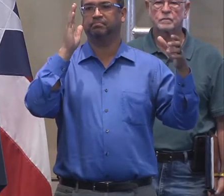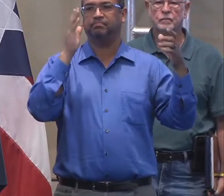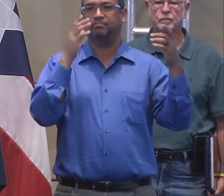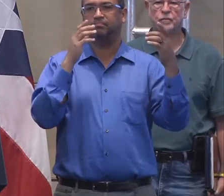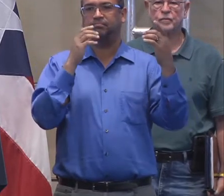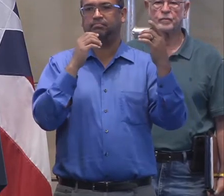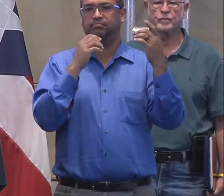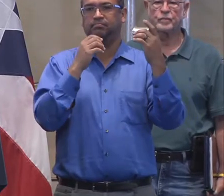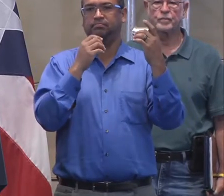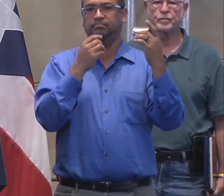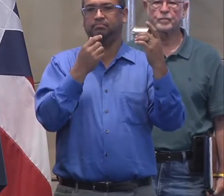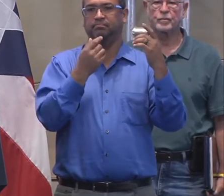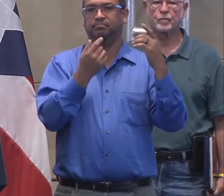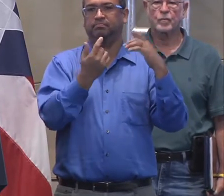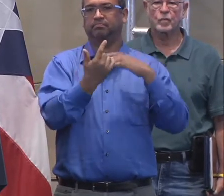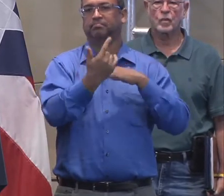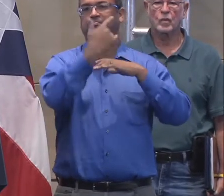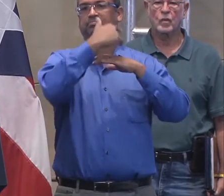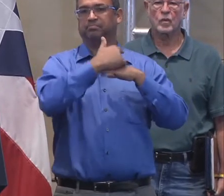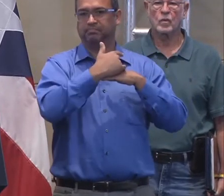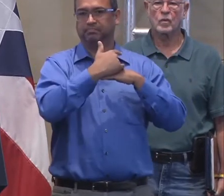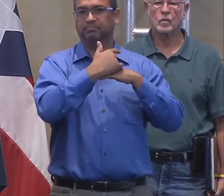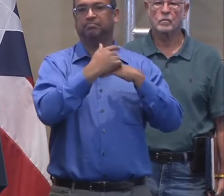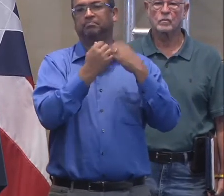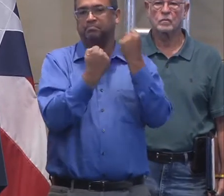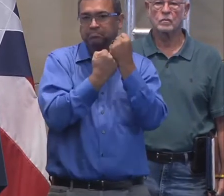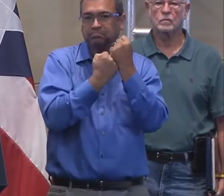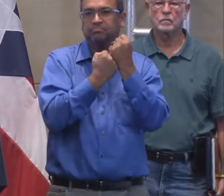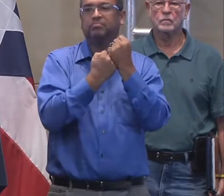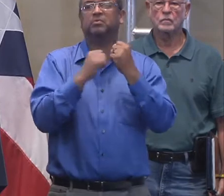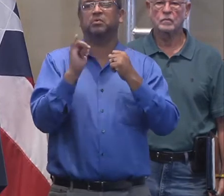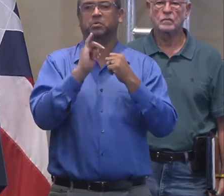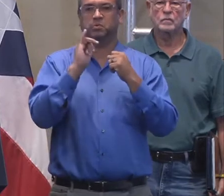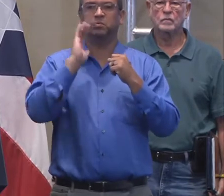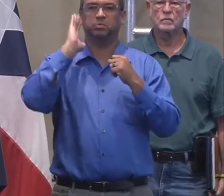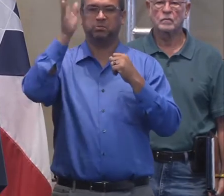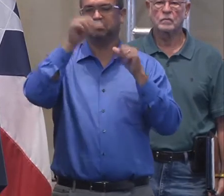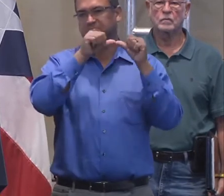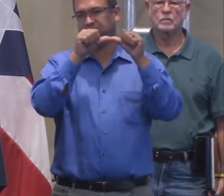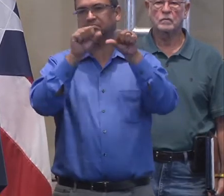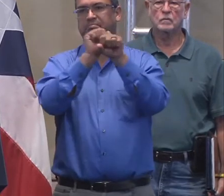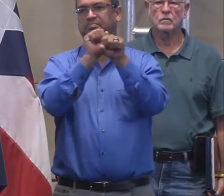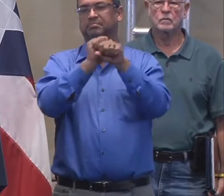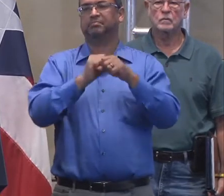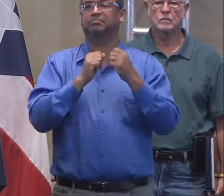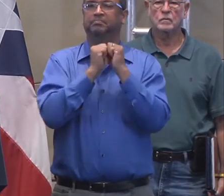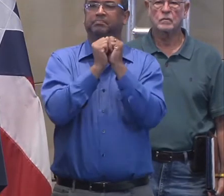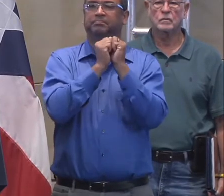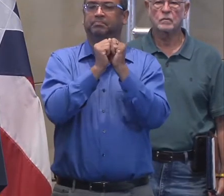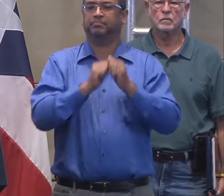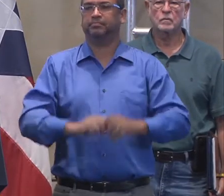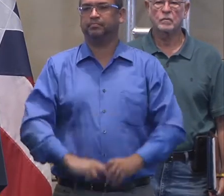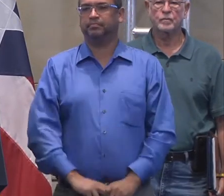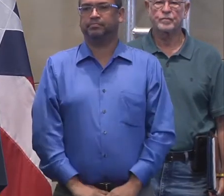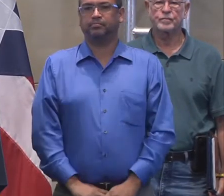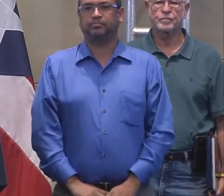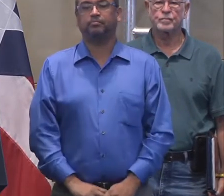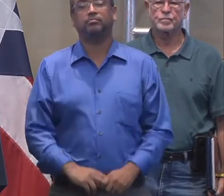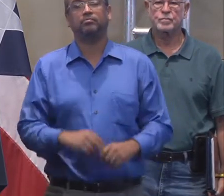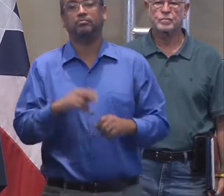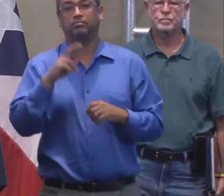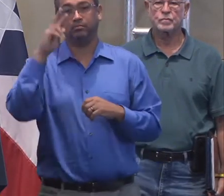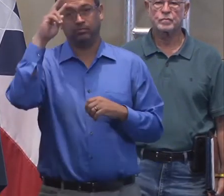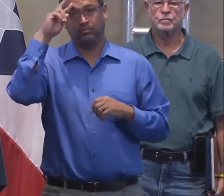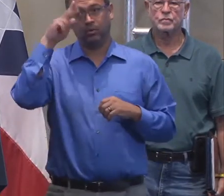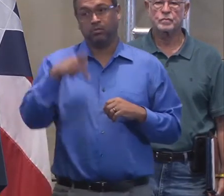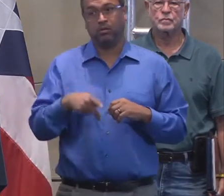in the immediate term, but also for the long haul. So, based on that, I spoke to the Vice President about certain petitions